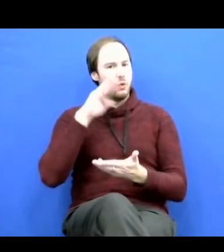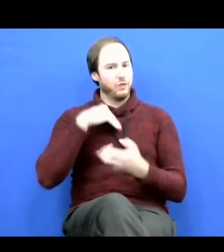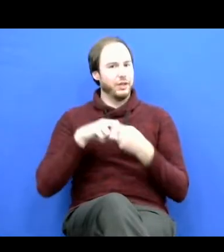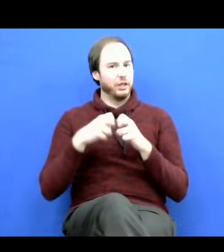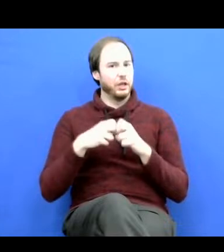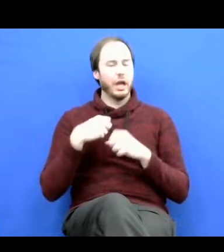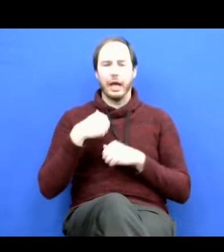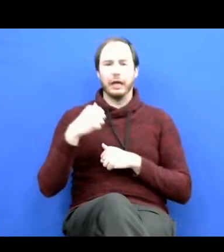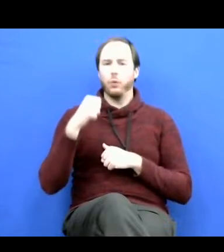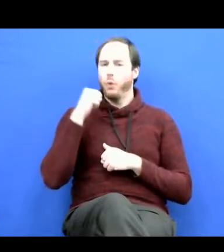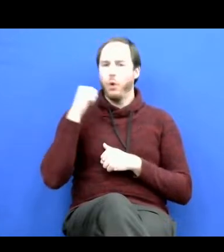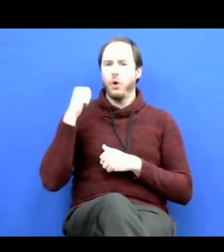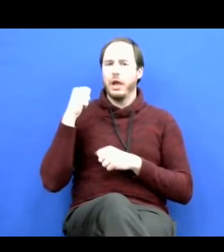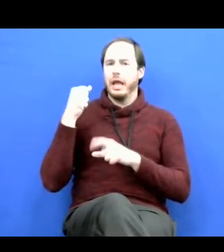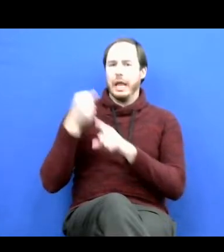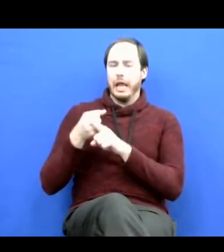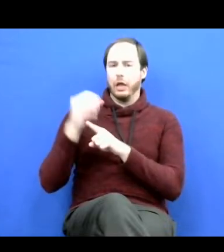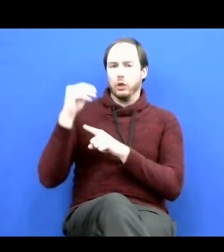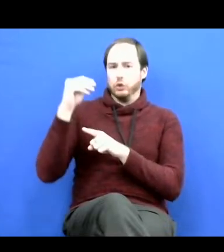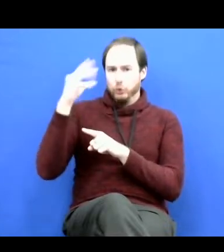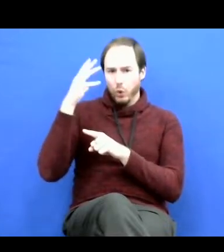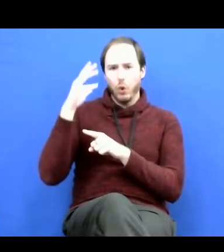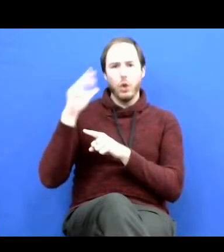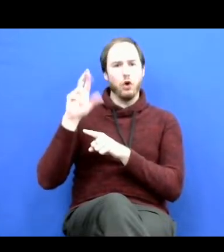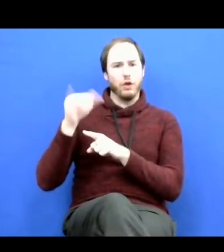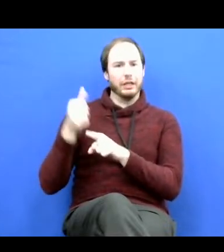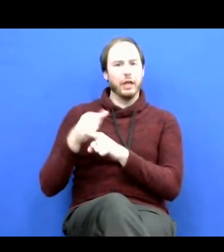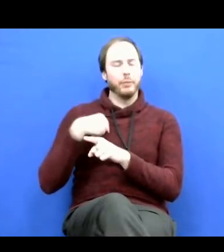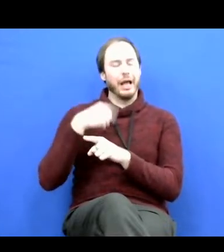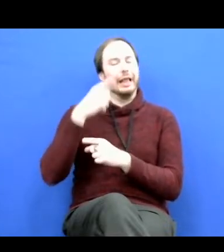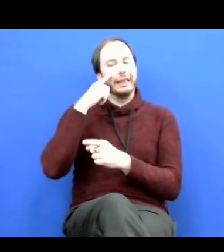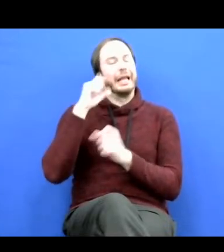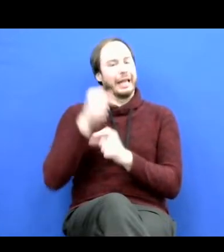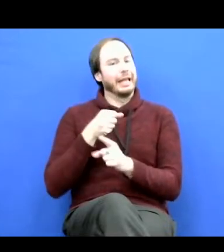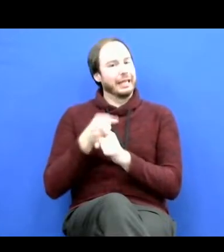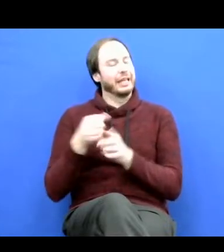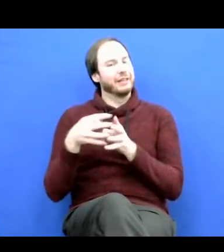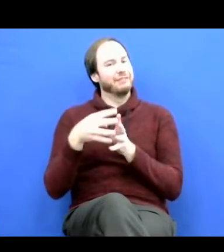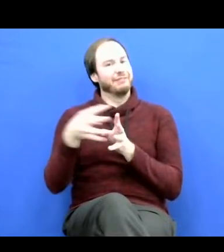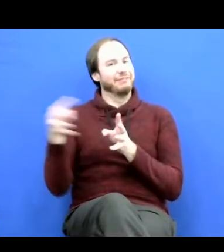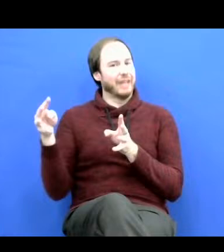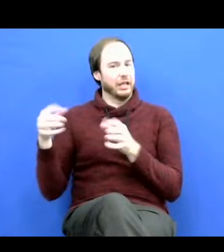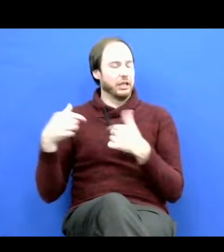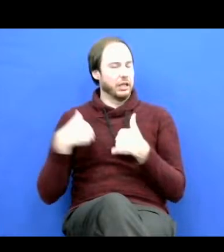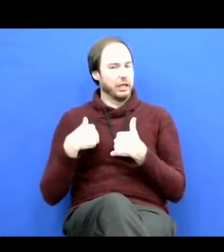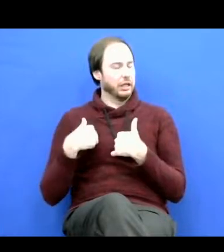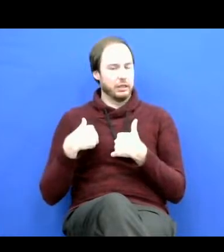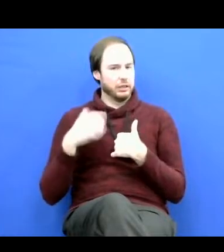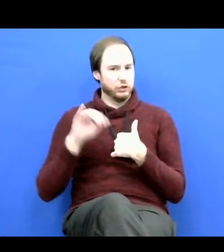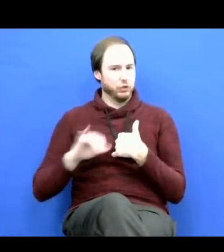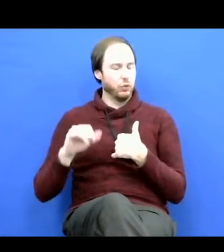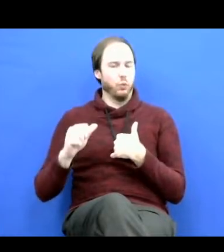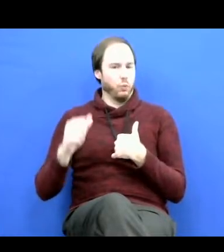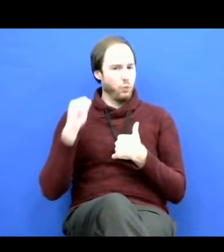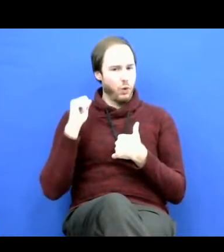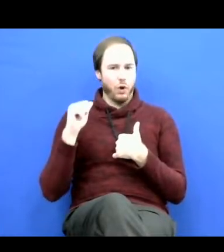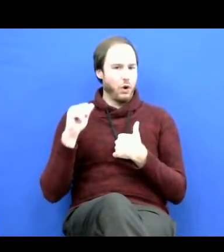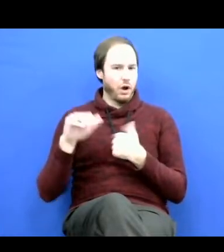hit the solar array looking at the setbacks, but it could very well hit a fence. And my insurance will not cover